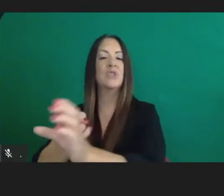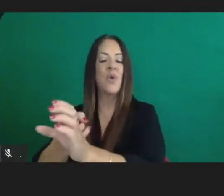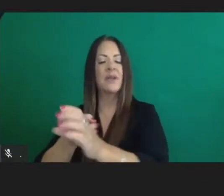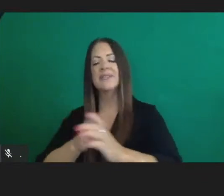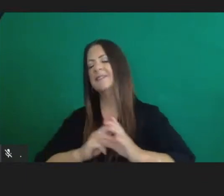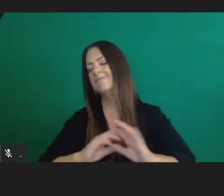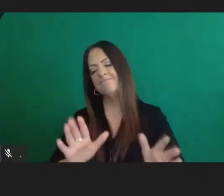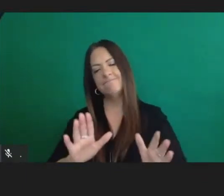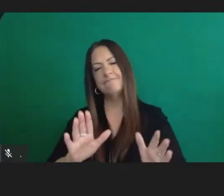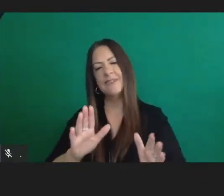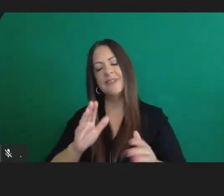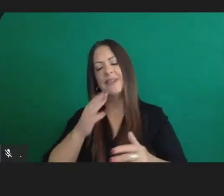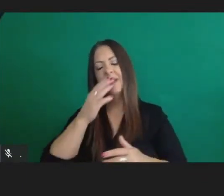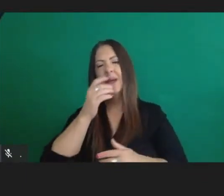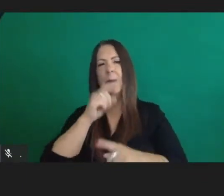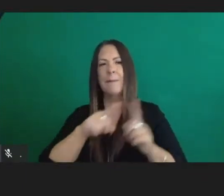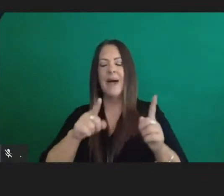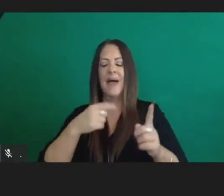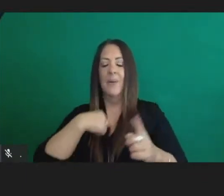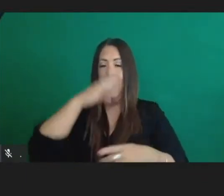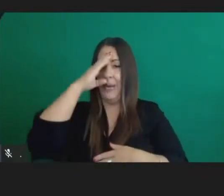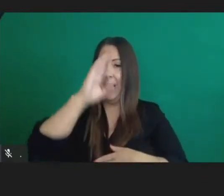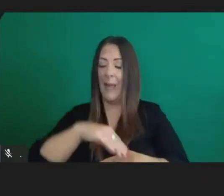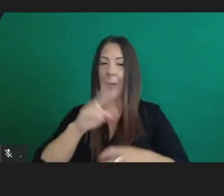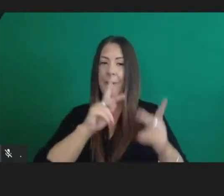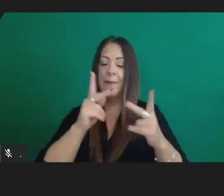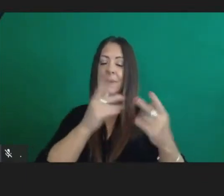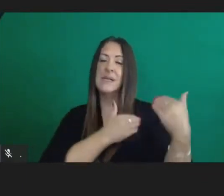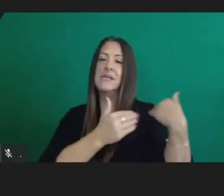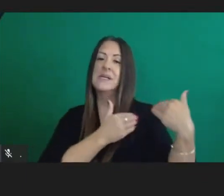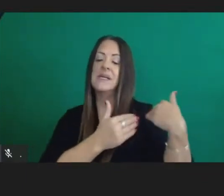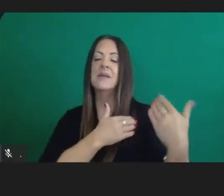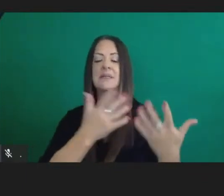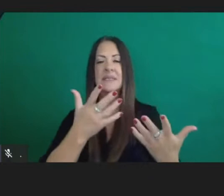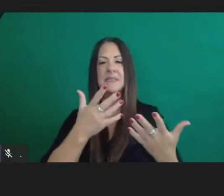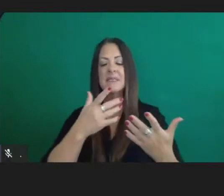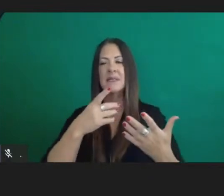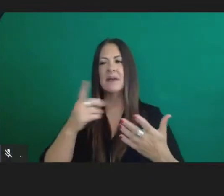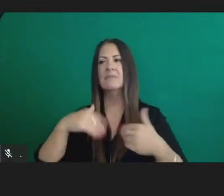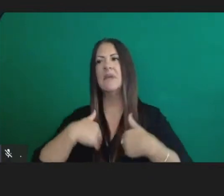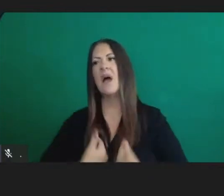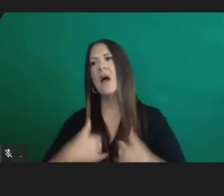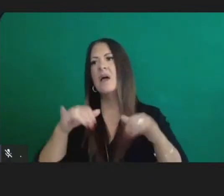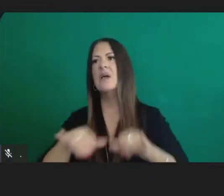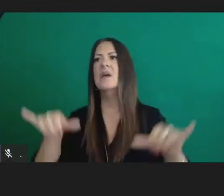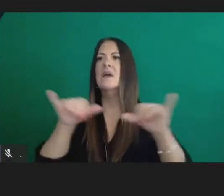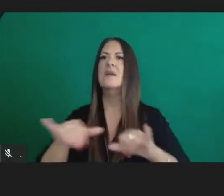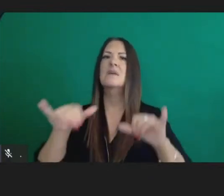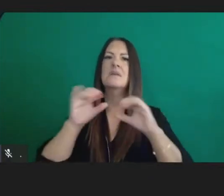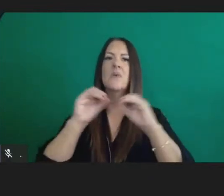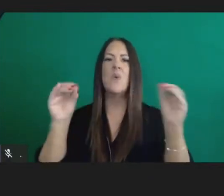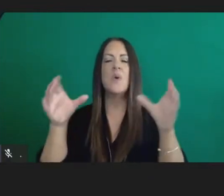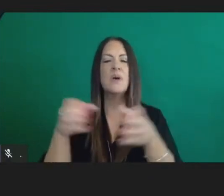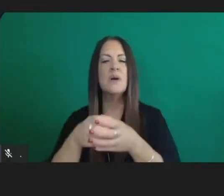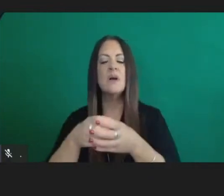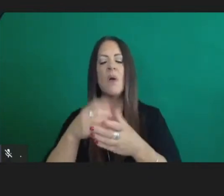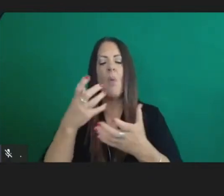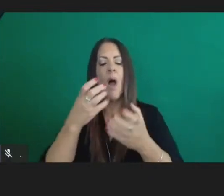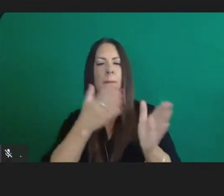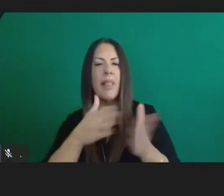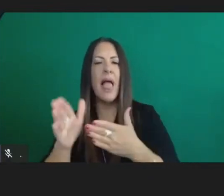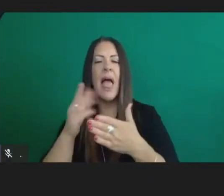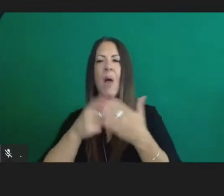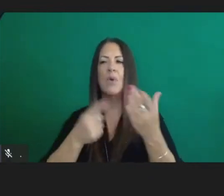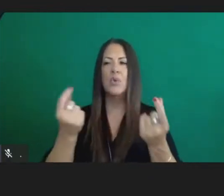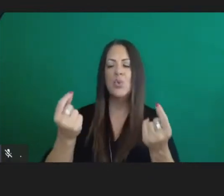we approach holidays, that these are questions, whether it's because of fatigue or our own sort of planning, that we